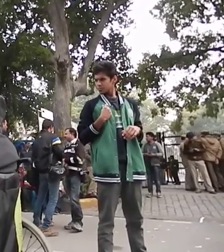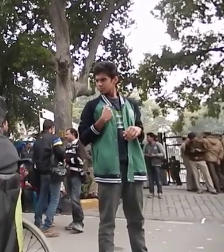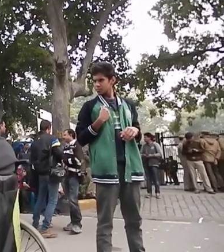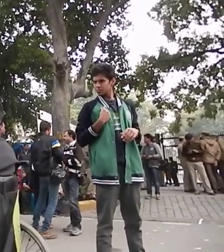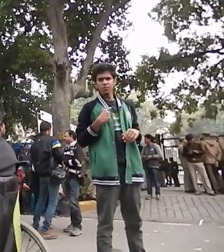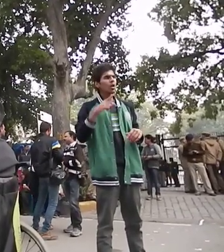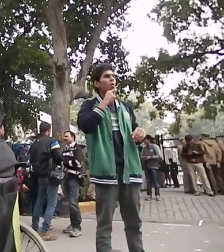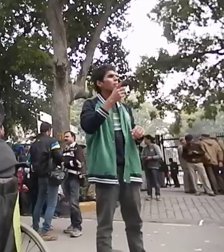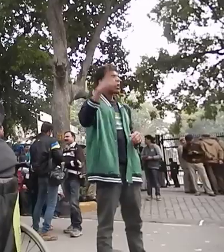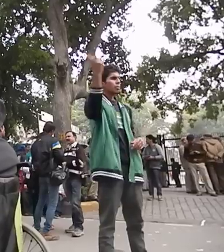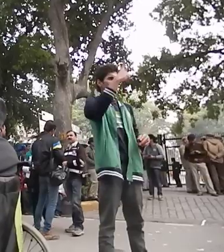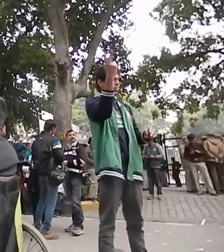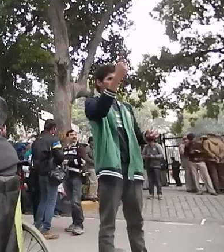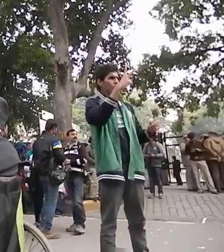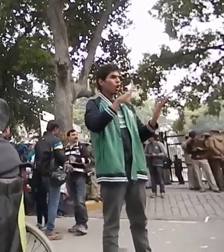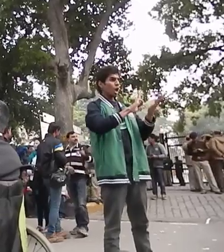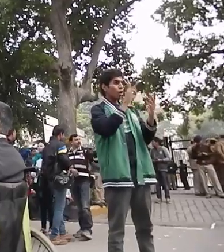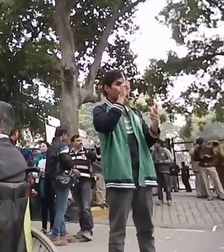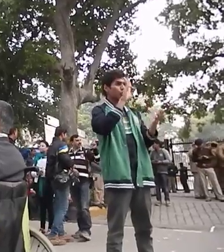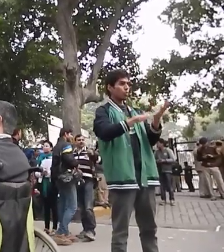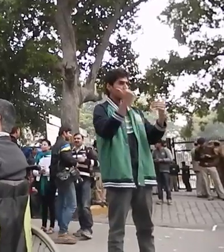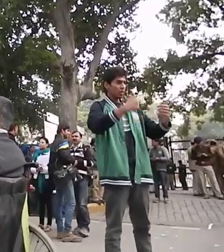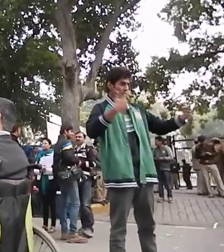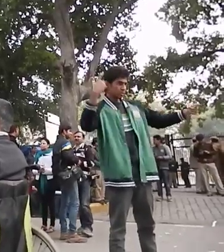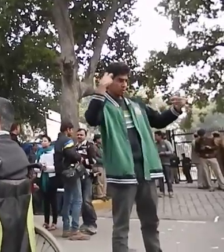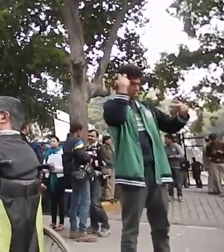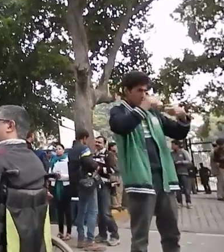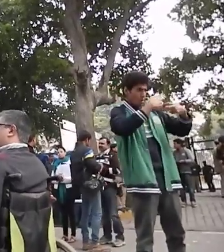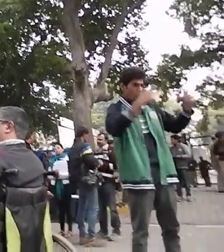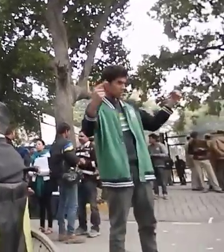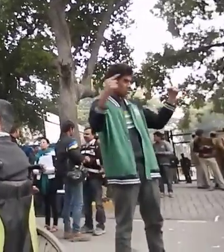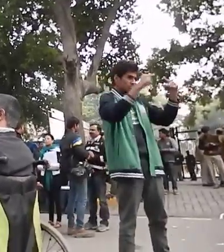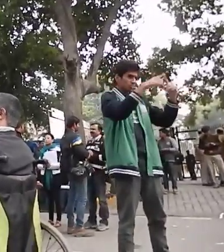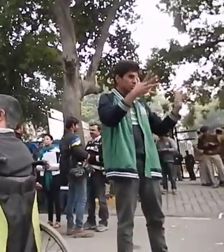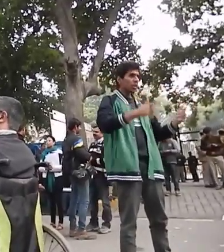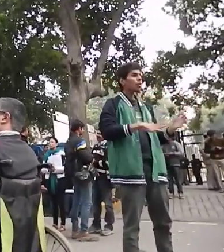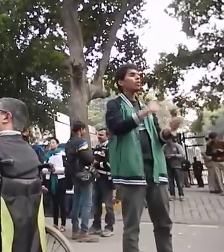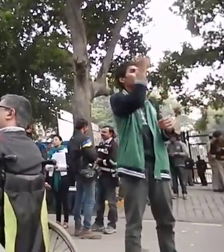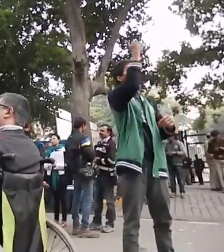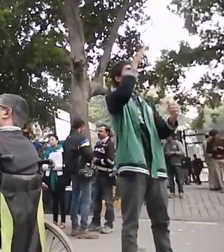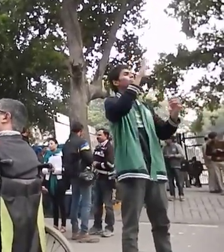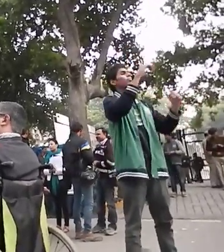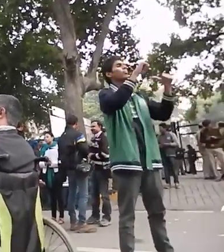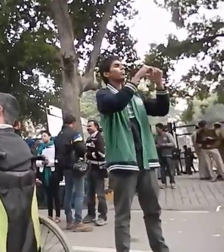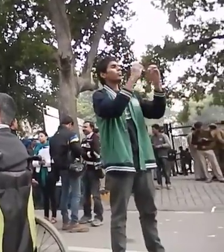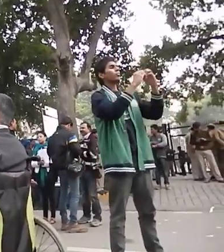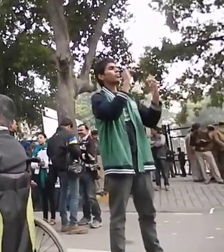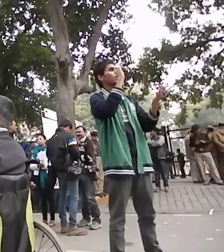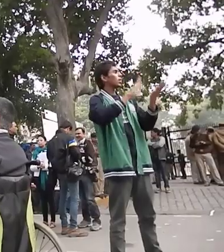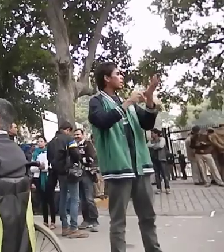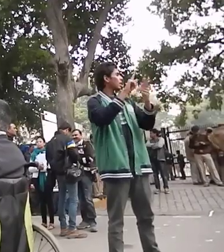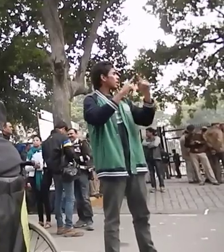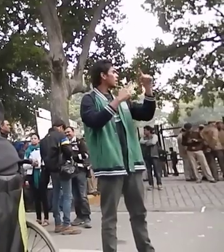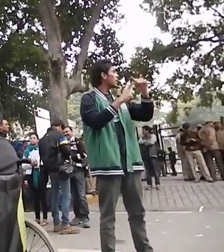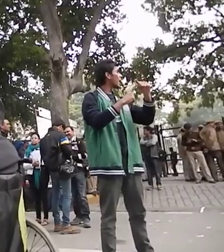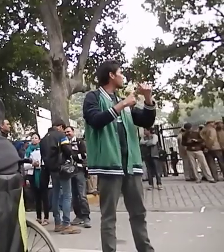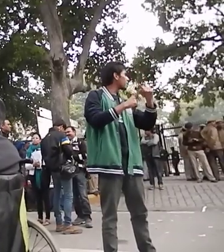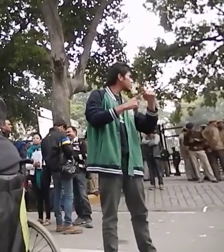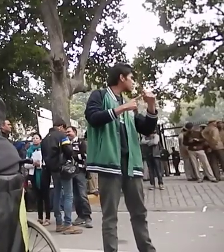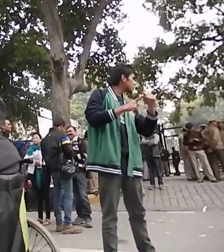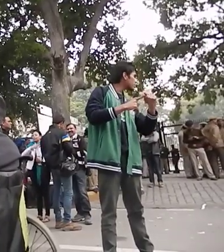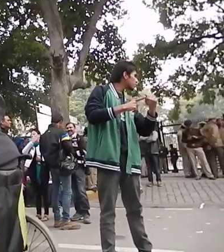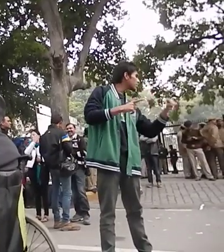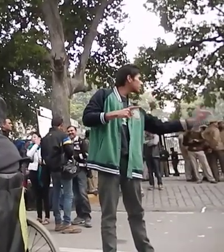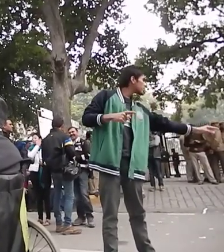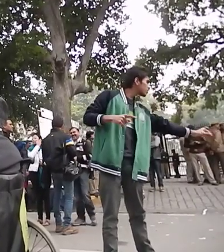the cabinet. Because obviously, in the stream, it's not because the ministry is concerned, and ultimately, it will have to take